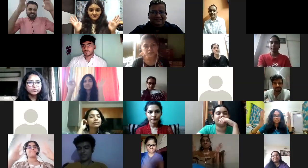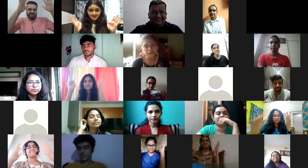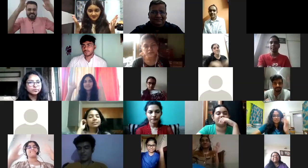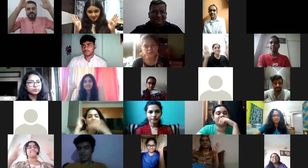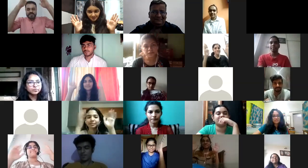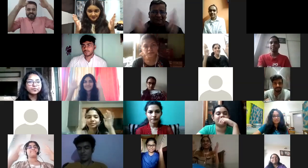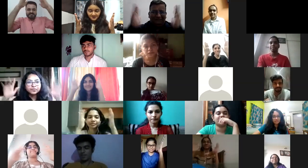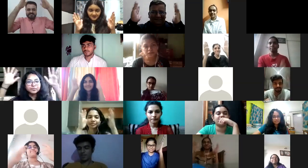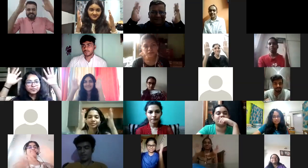Good one.